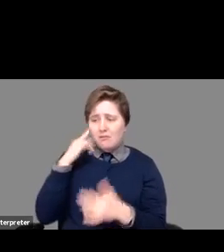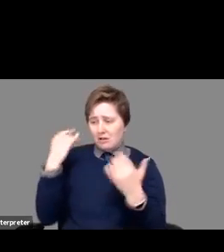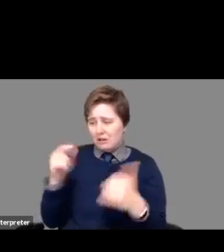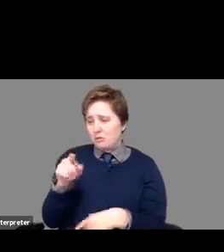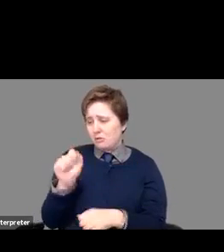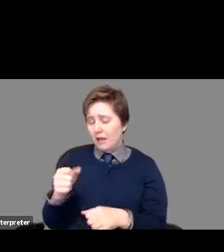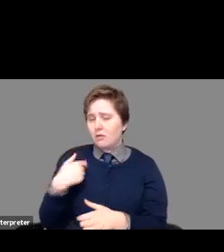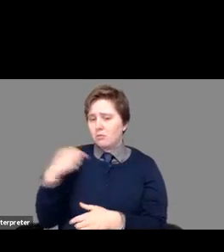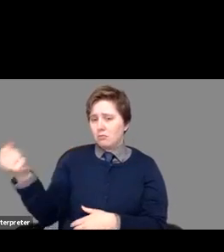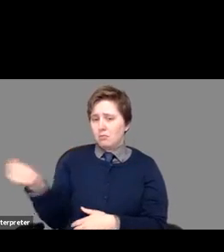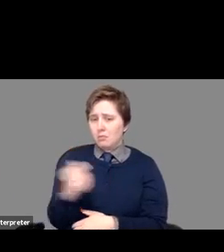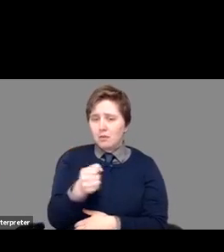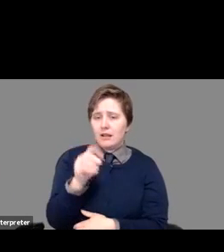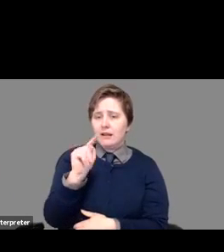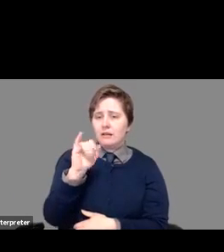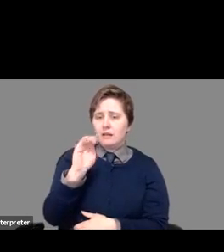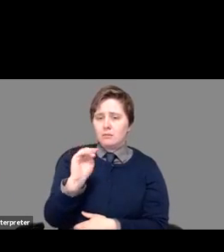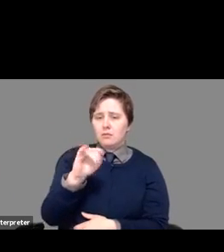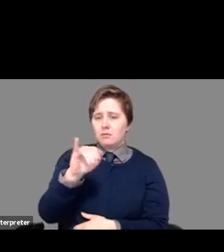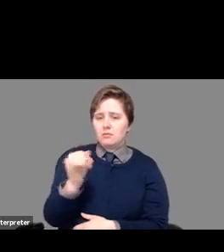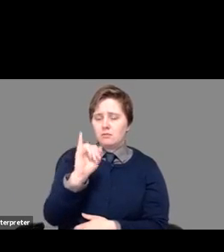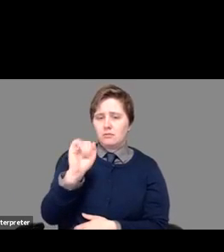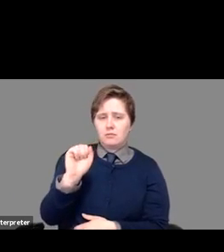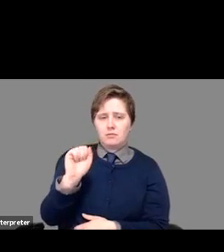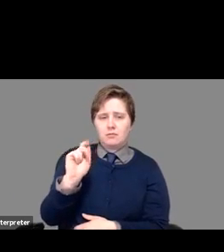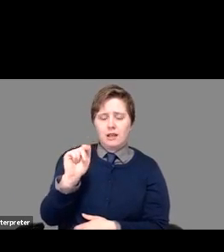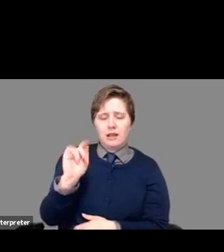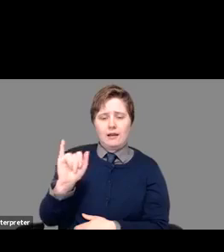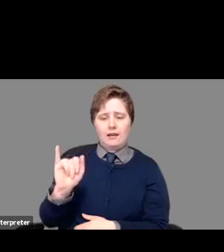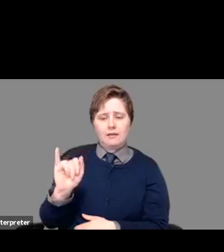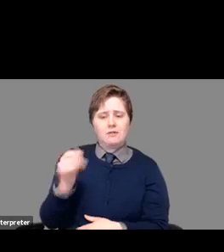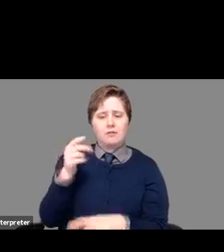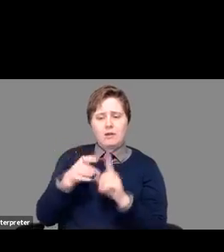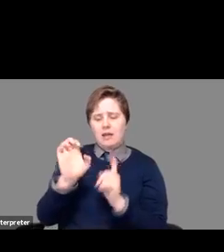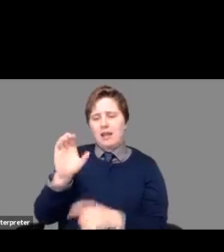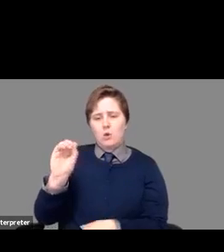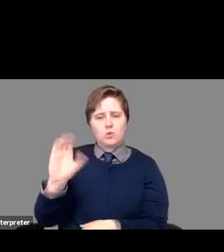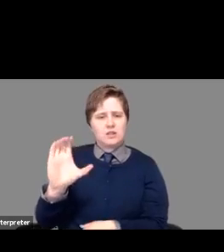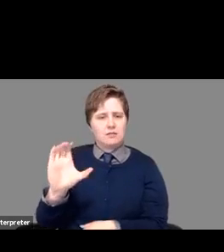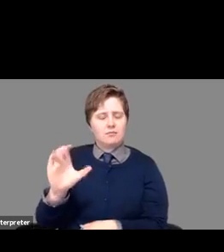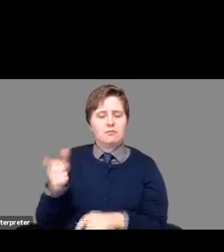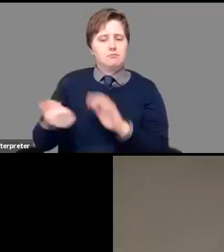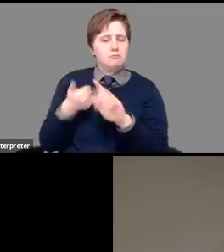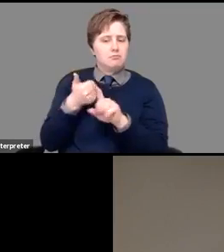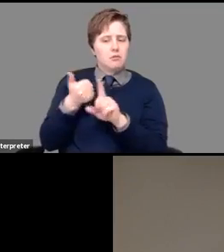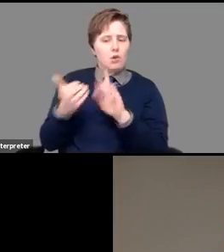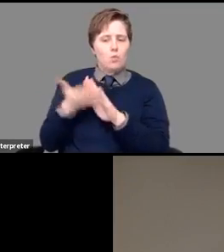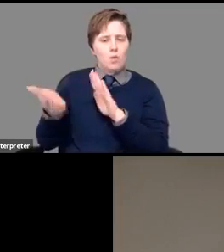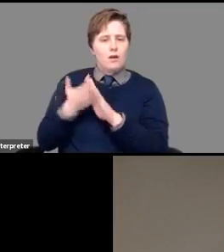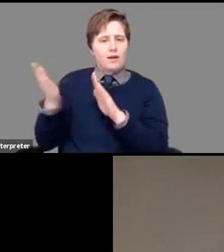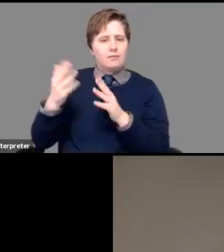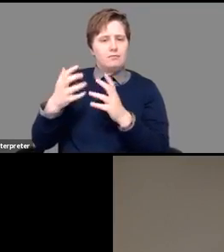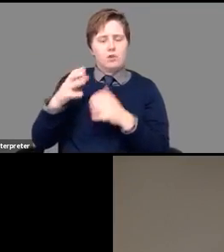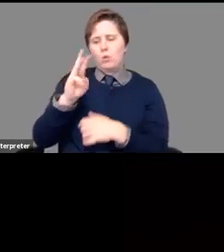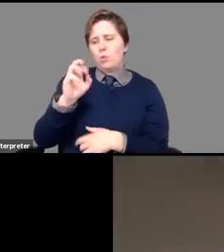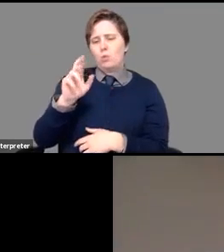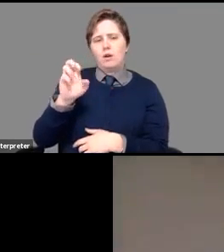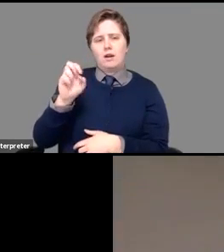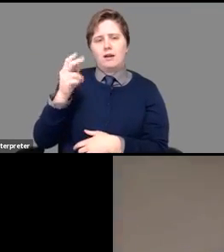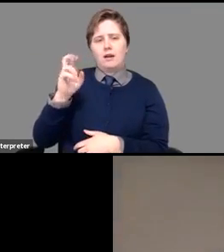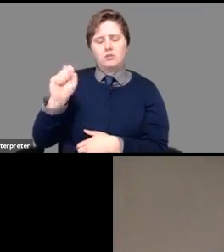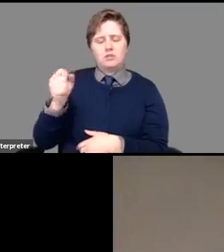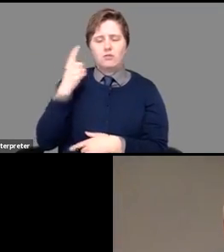we want to bring in Tim Jakacki now from the EOC. He has been running the warehouse operations for Donate TLC, which